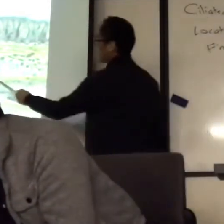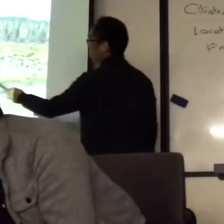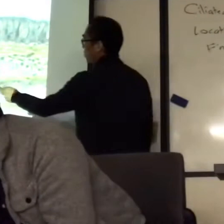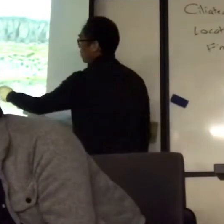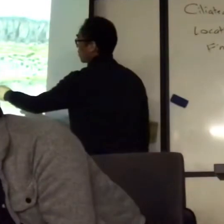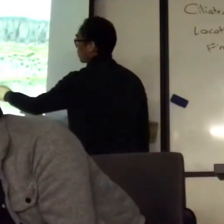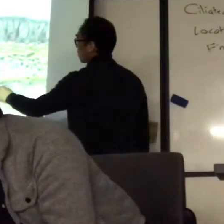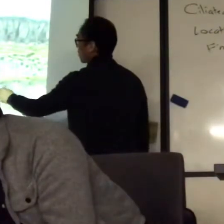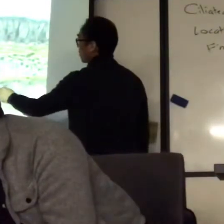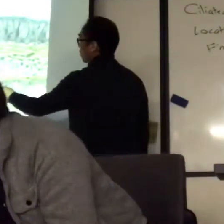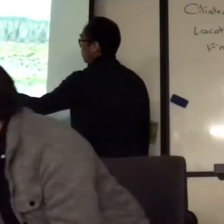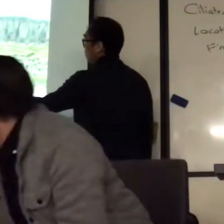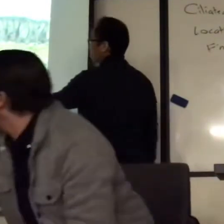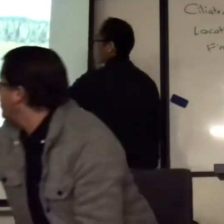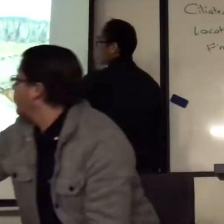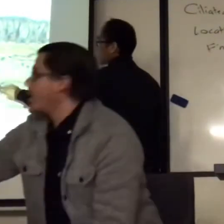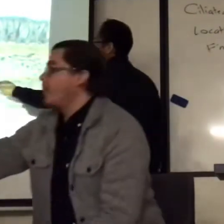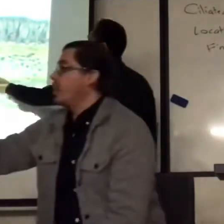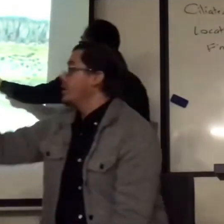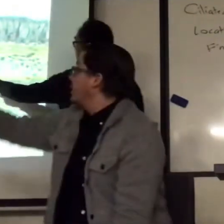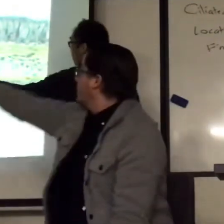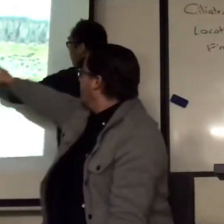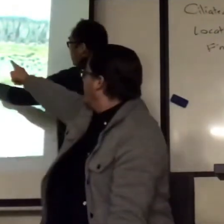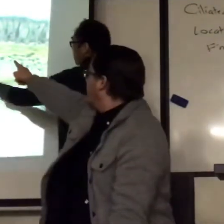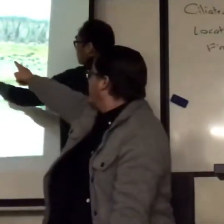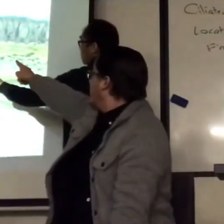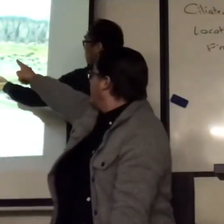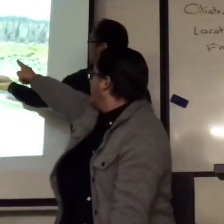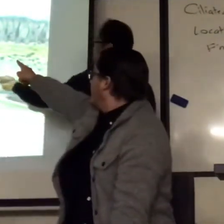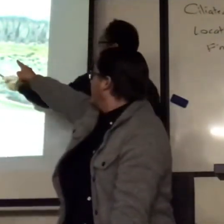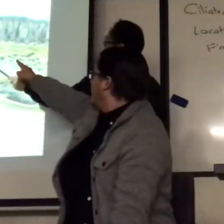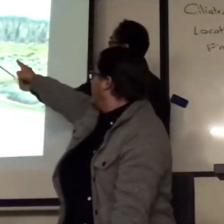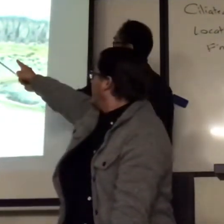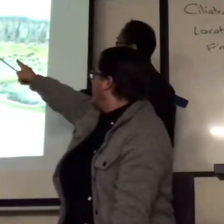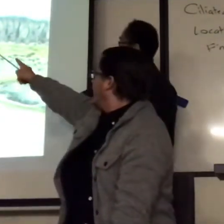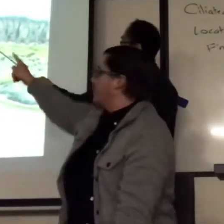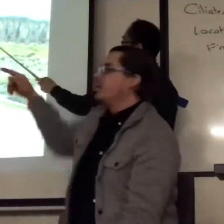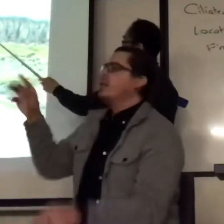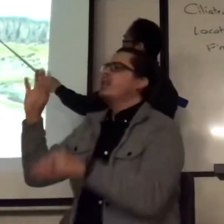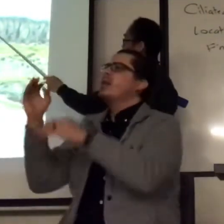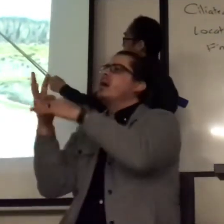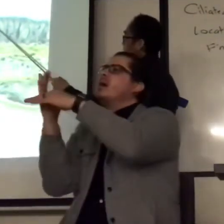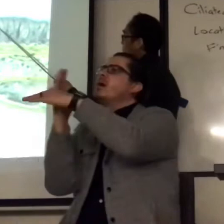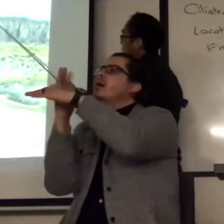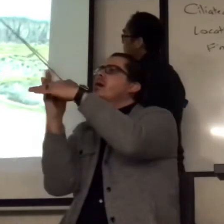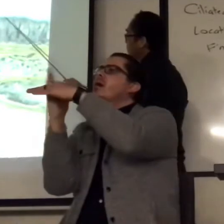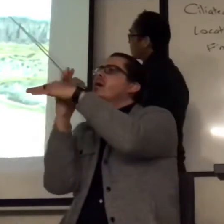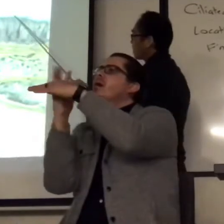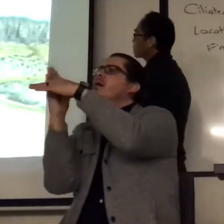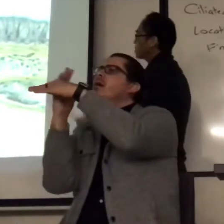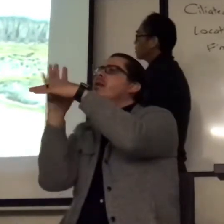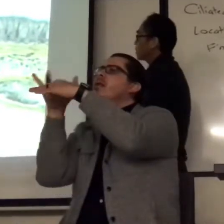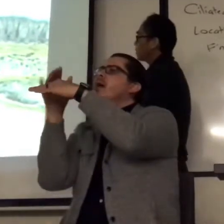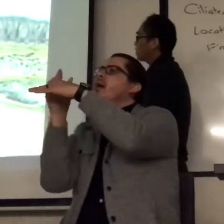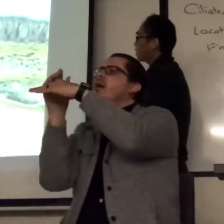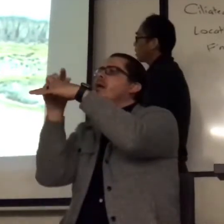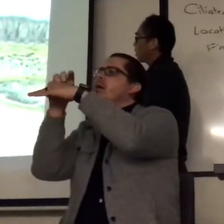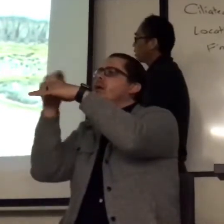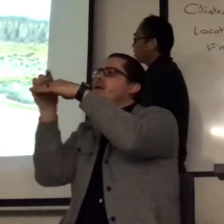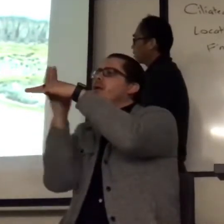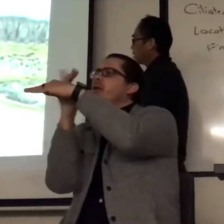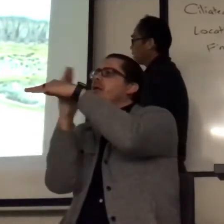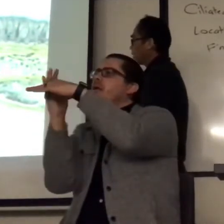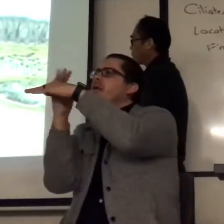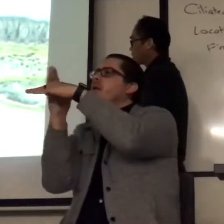That's a nice one. So what if I said identify, and I tuck this hairy stuff on top? What would you call it? That's the cilia,